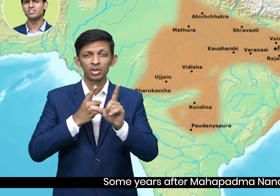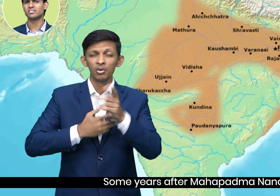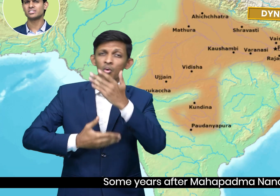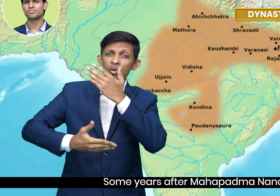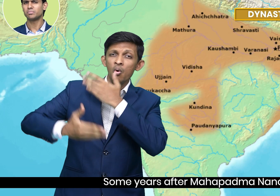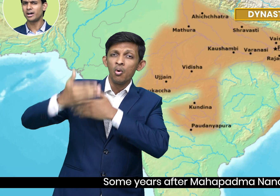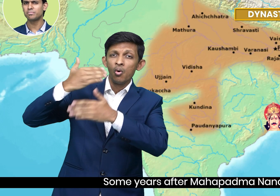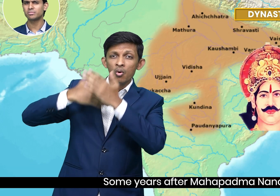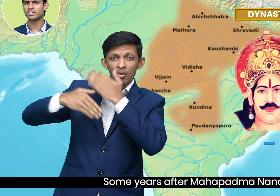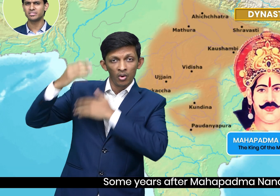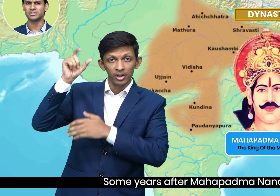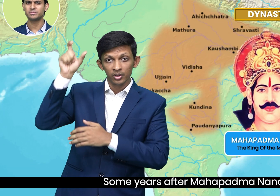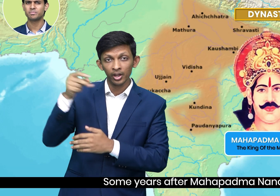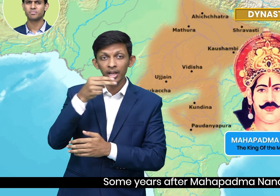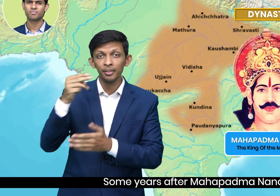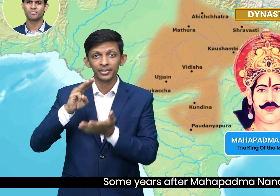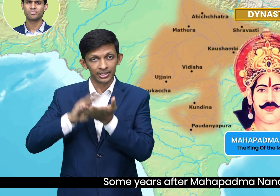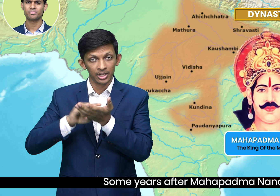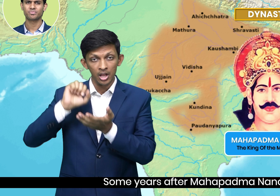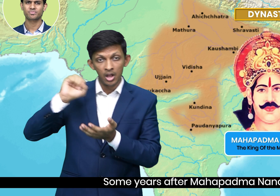Some years after Mahapadmananda,